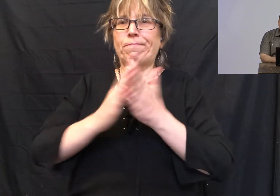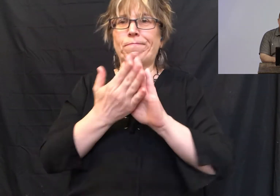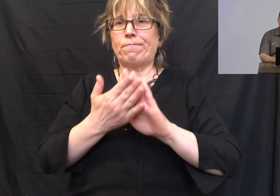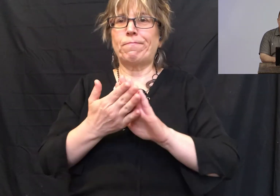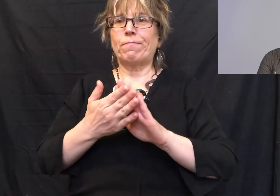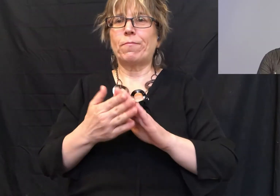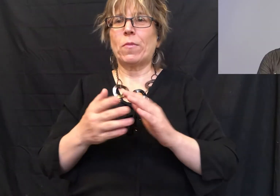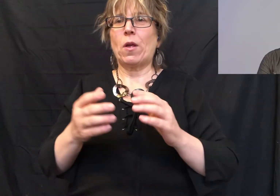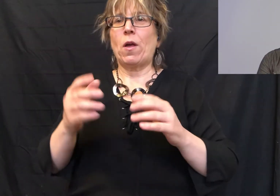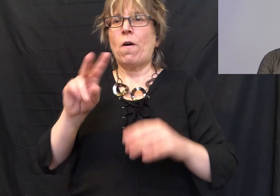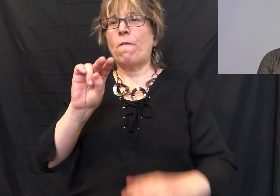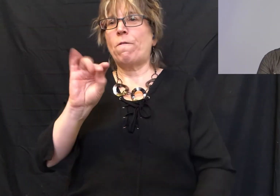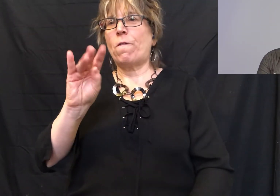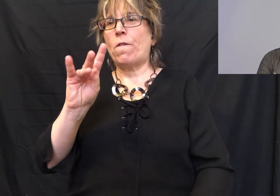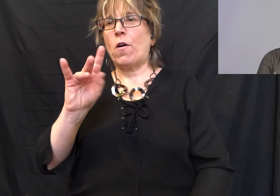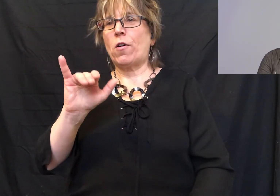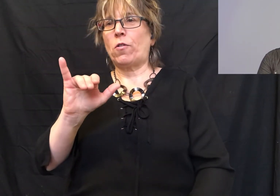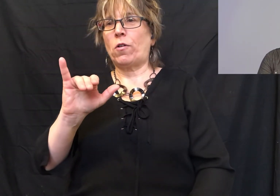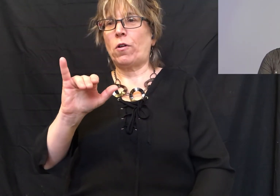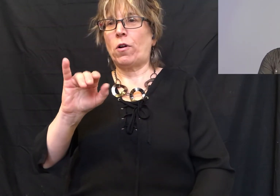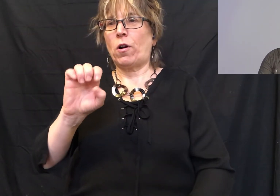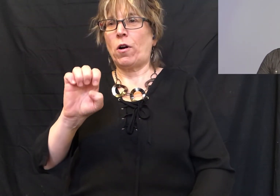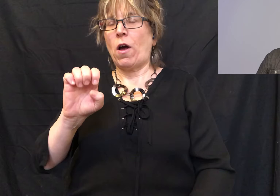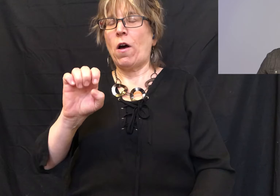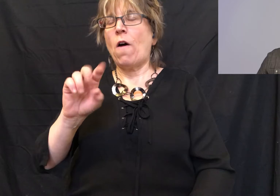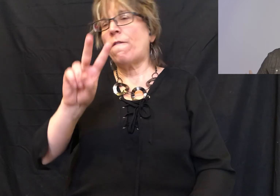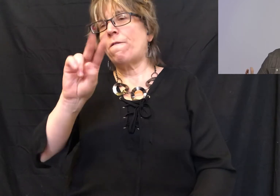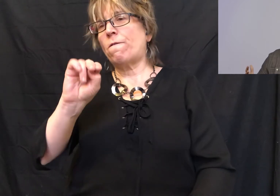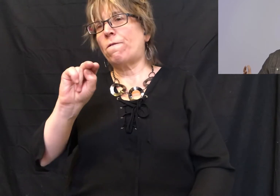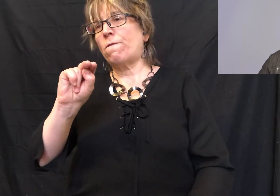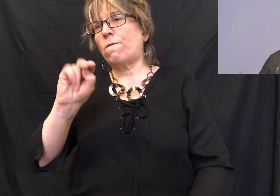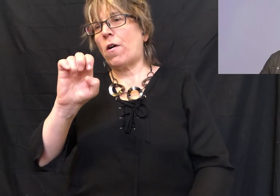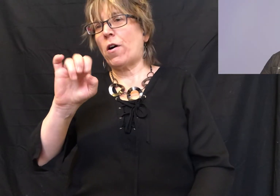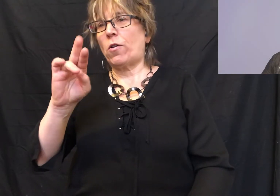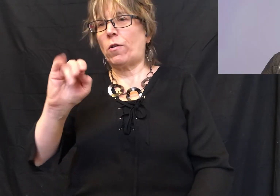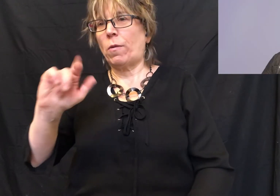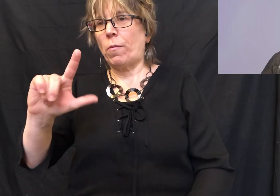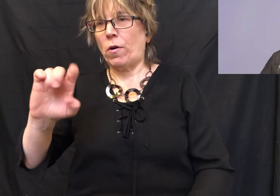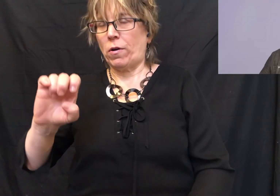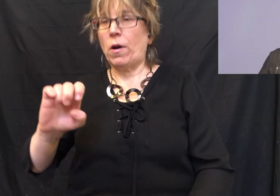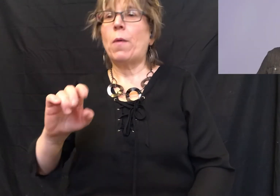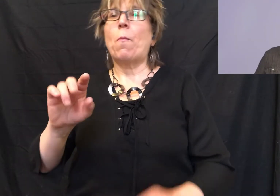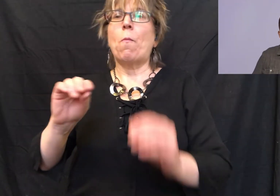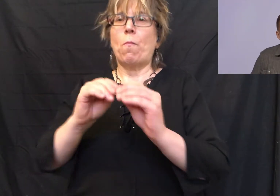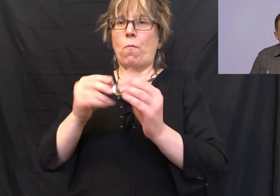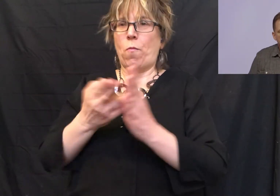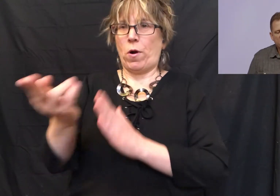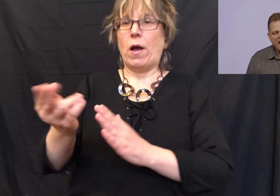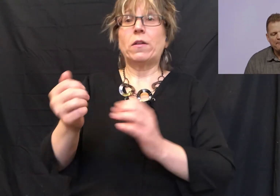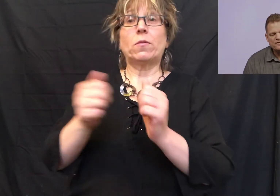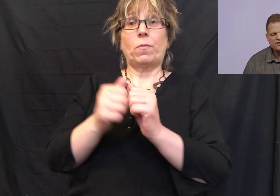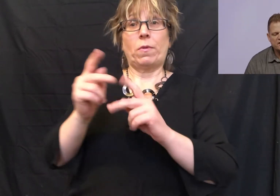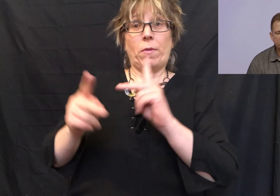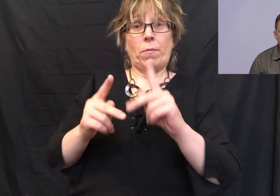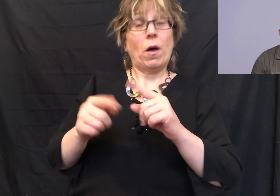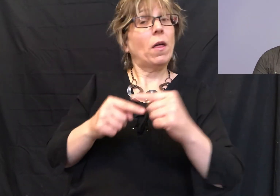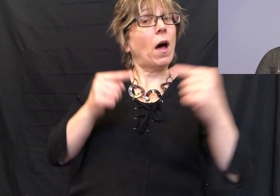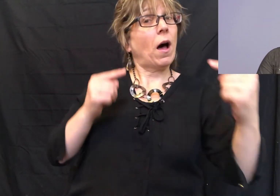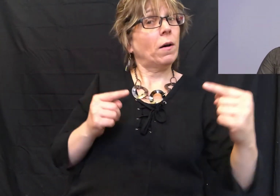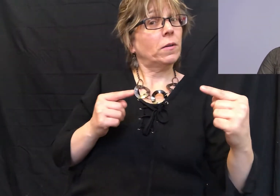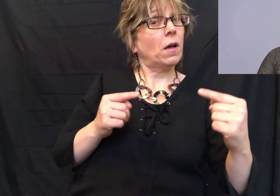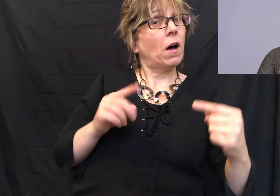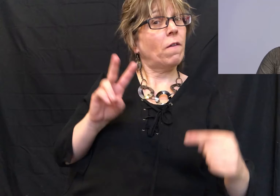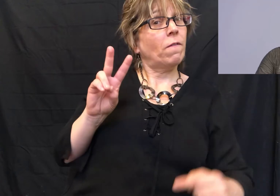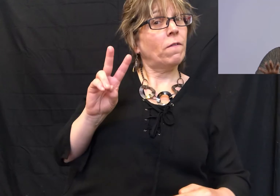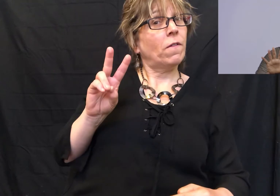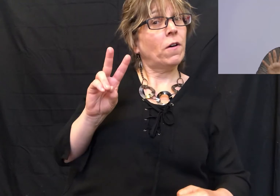more real he is. The more honest he is. Now, the opposite of